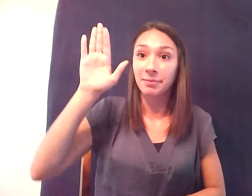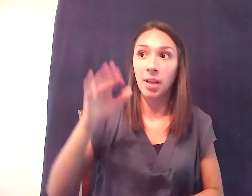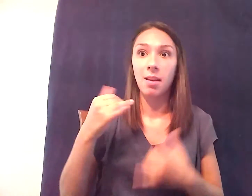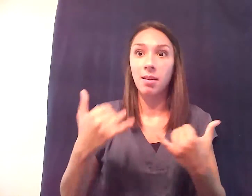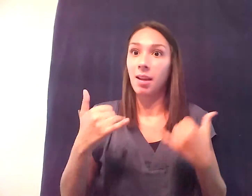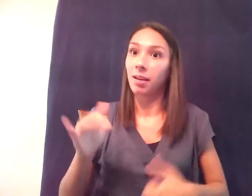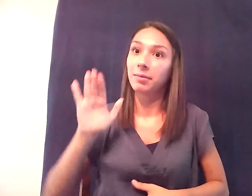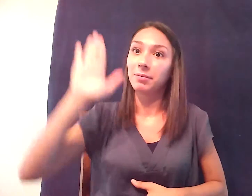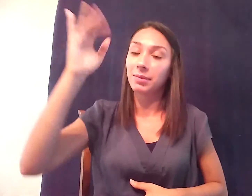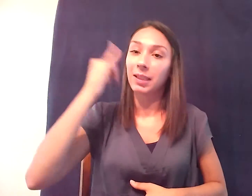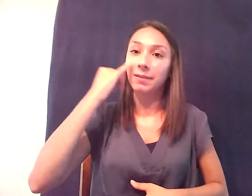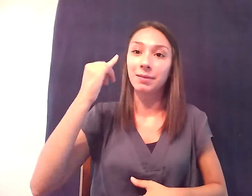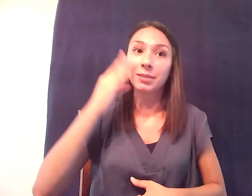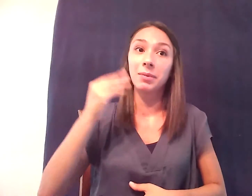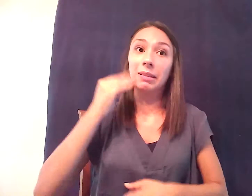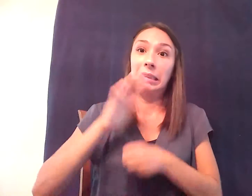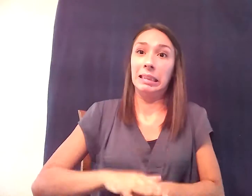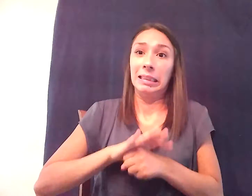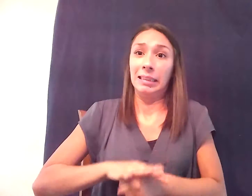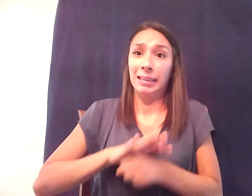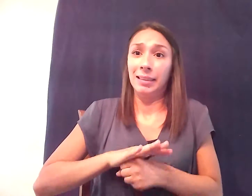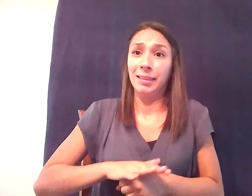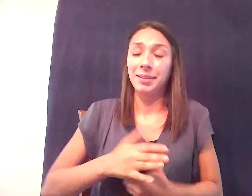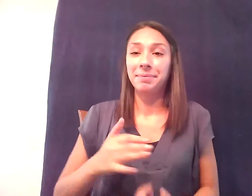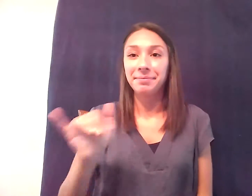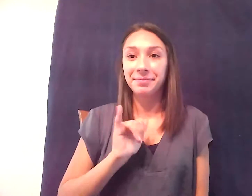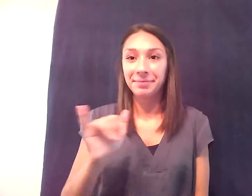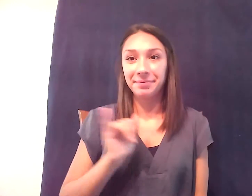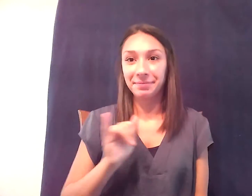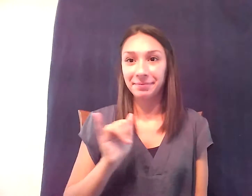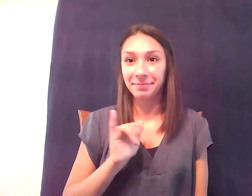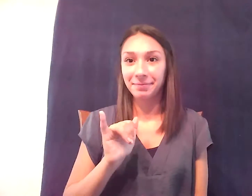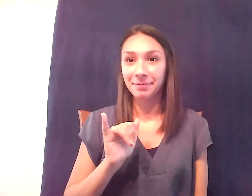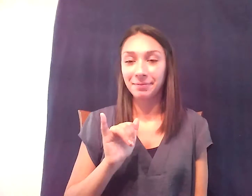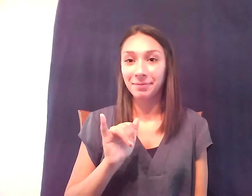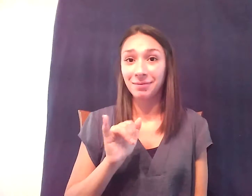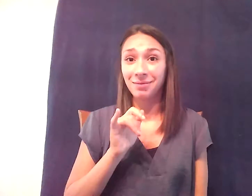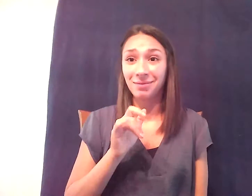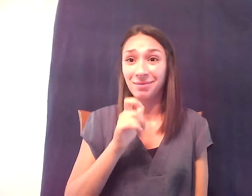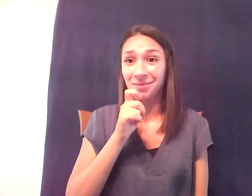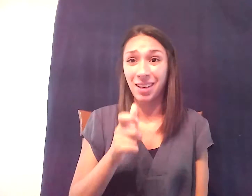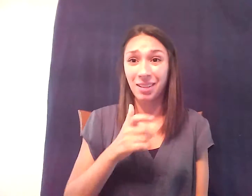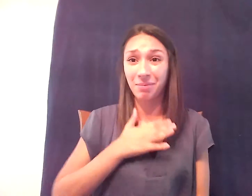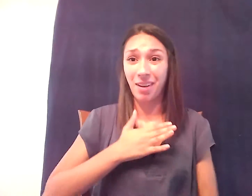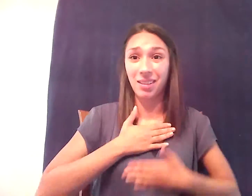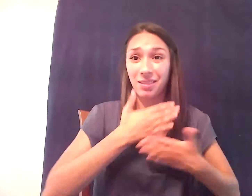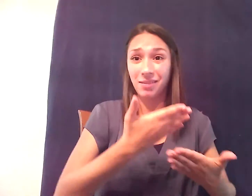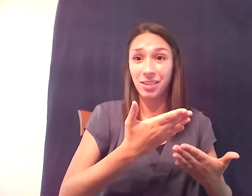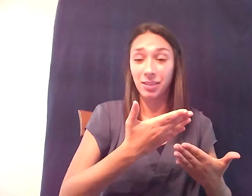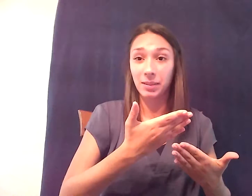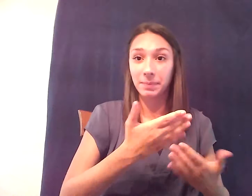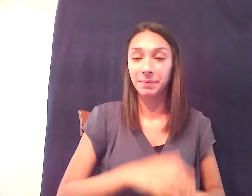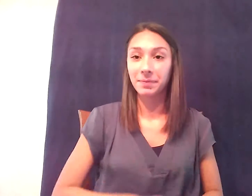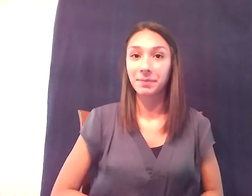lot of stress? Yeah, me too. But that is not my confession. My confession is this: